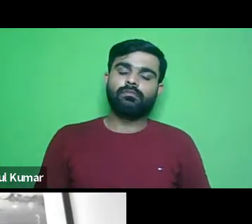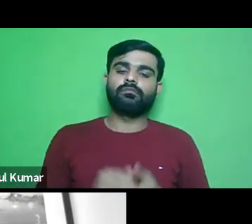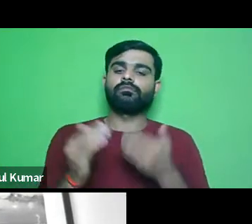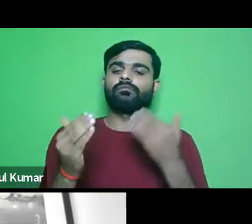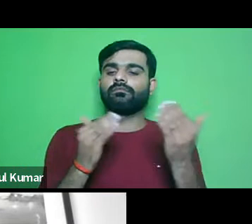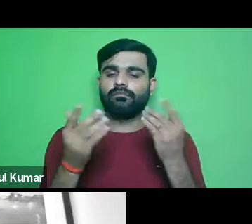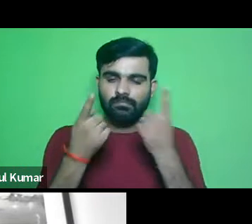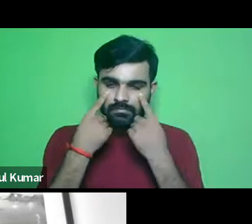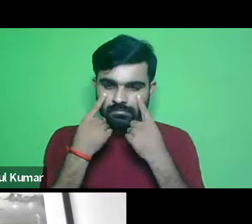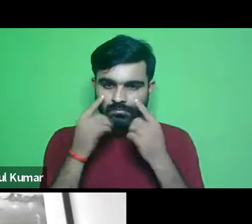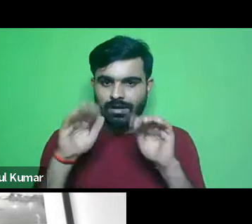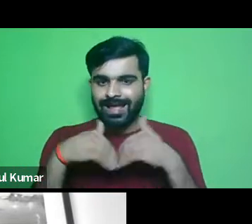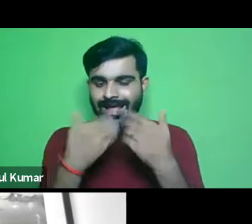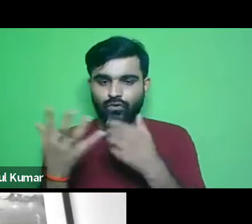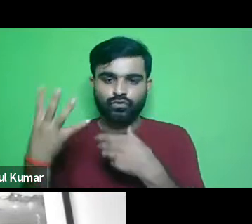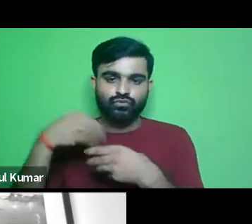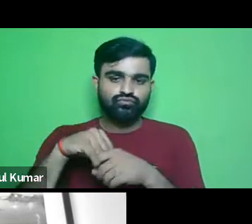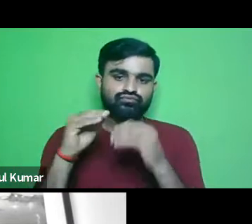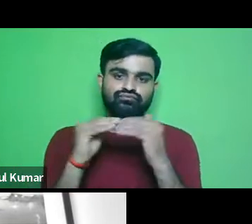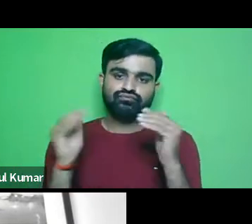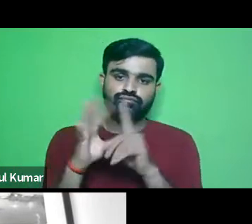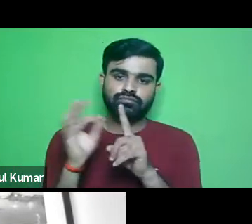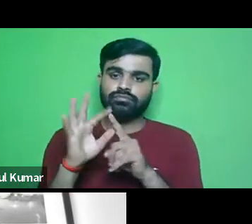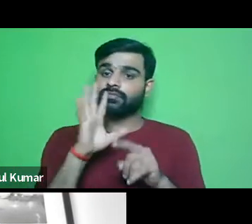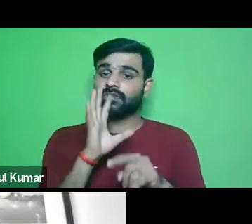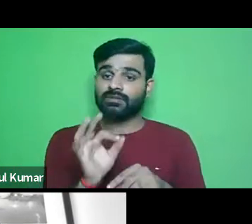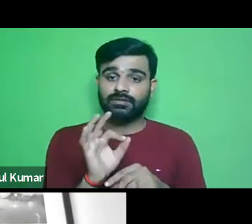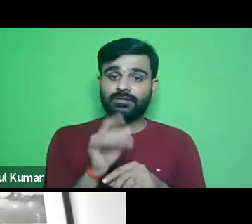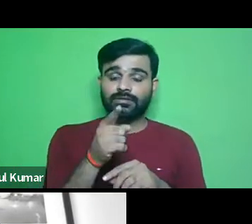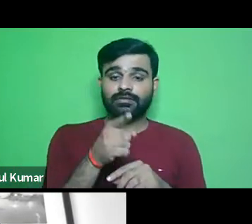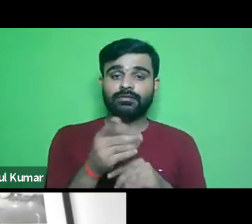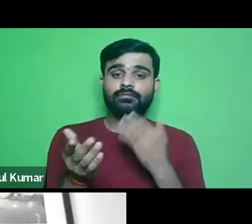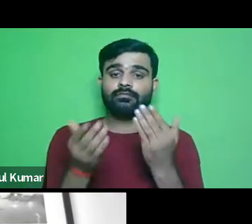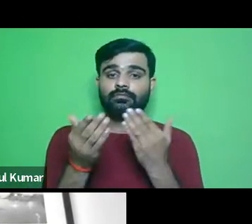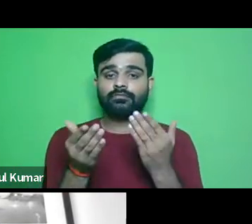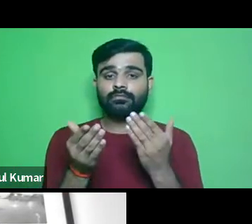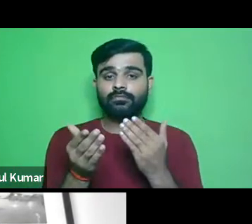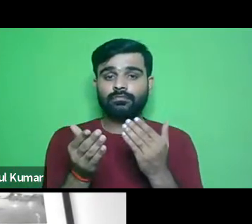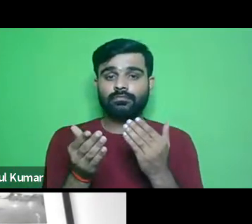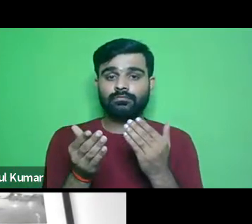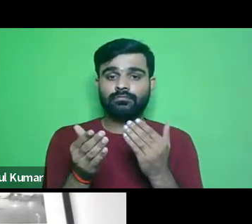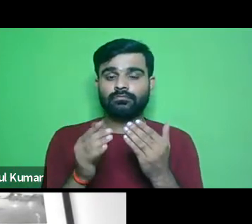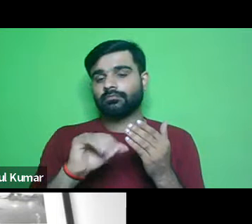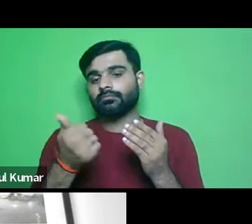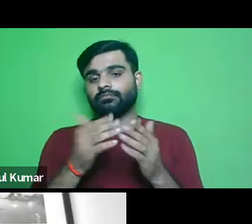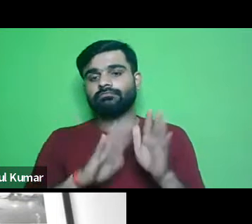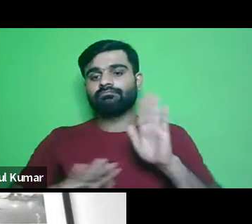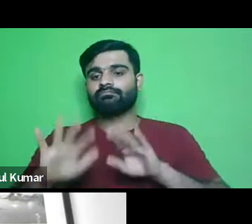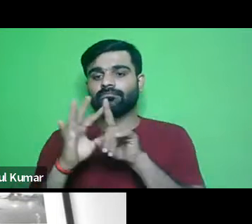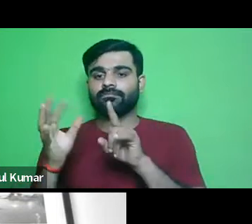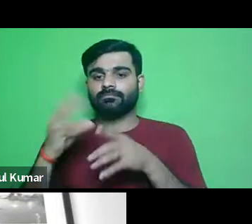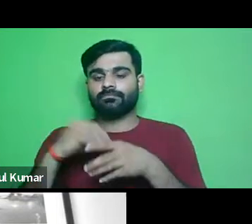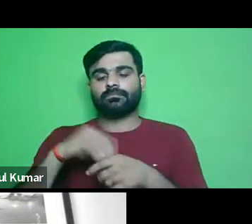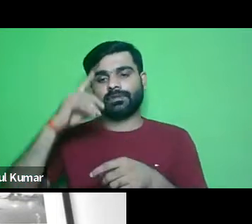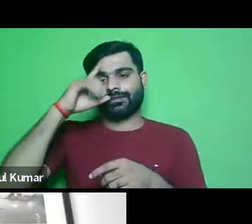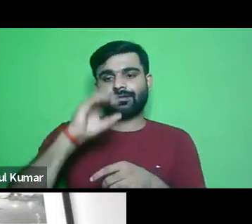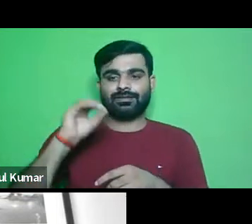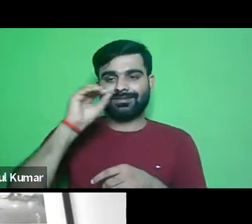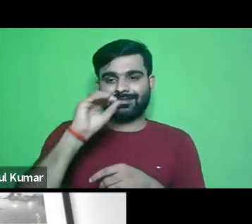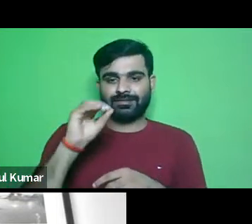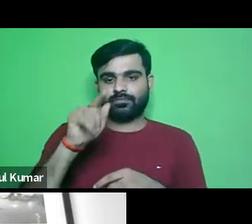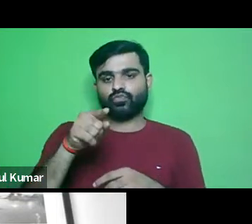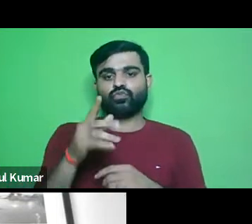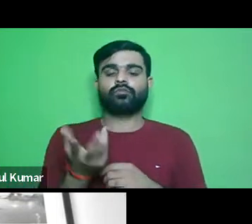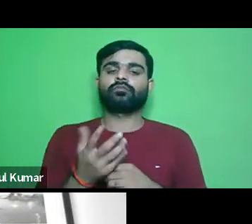balloting and how political parties use it, it's really, they're just another actor, in my opinion, in